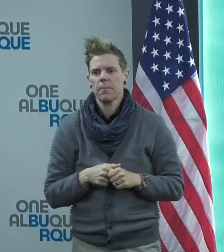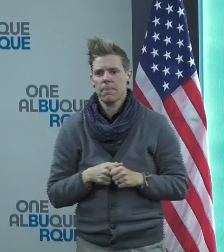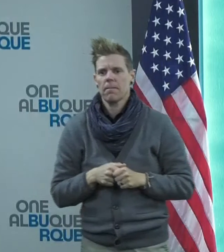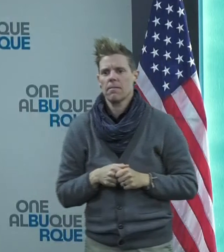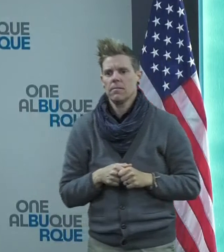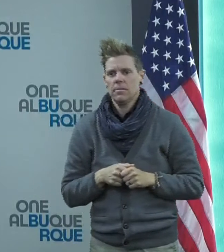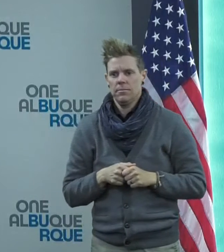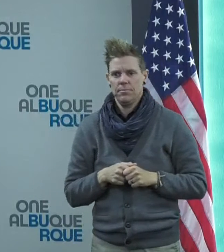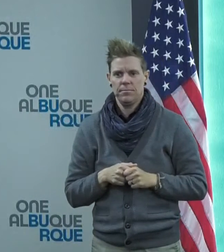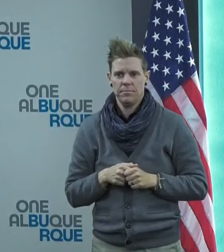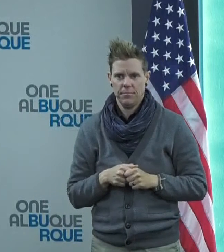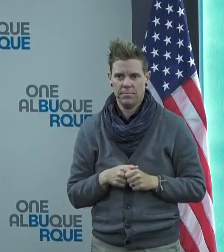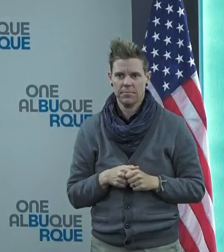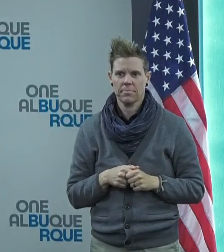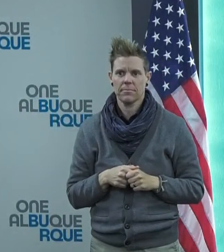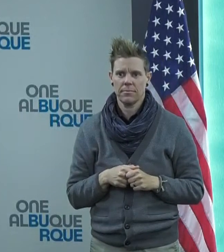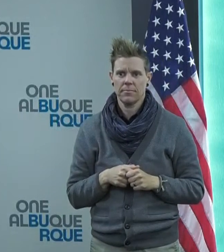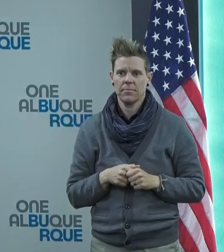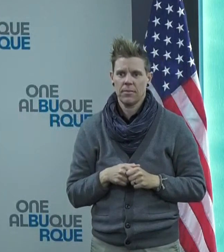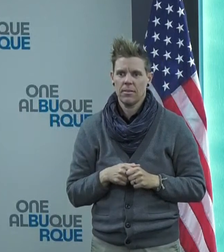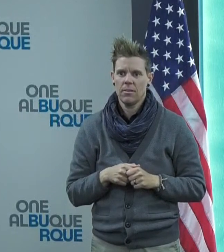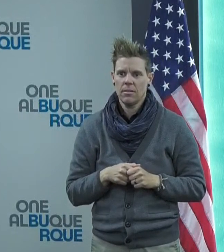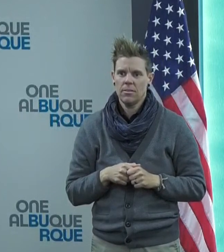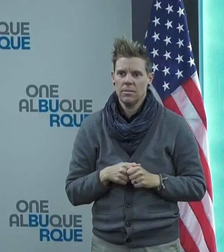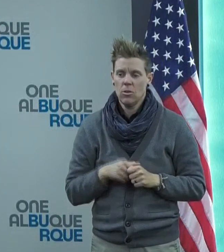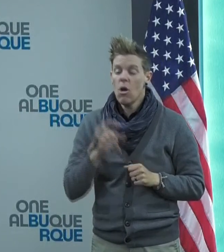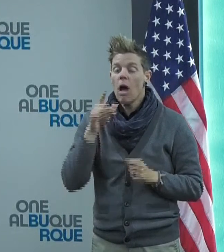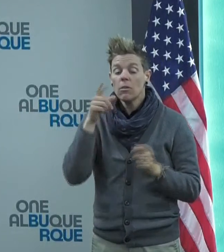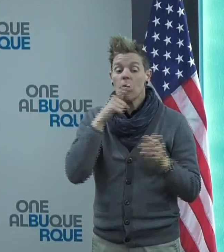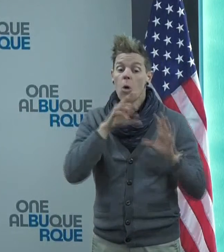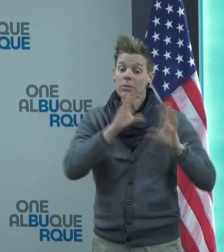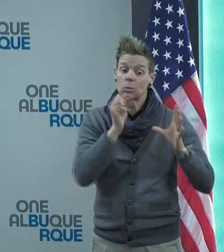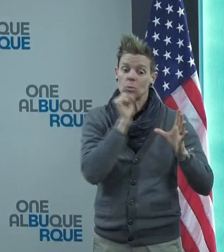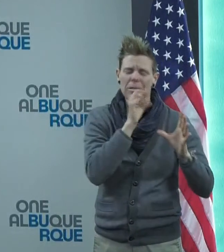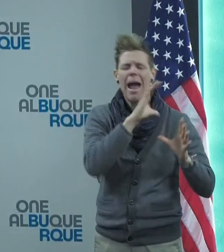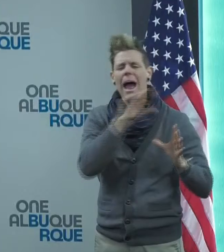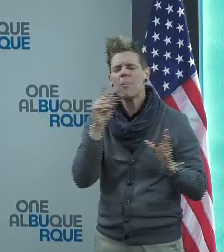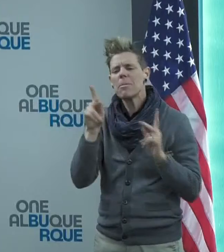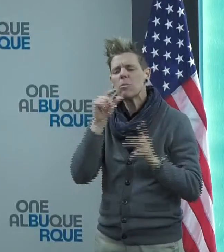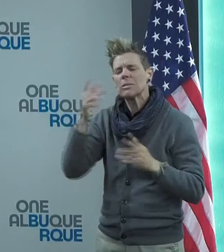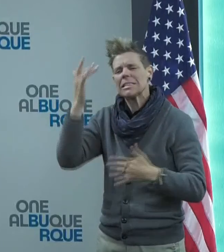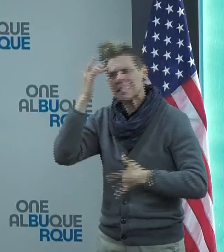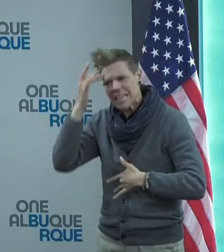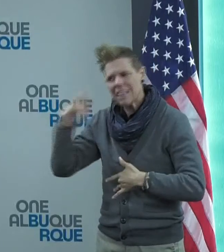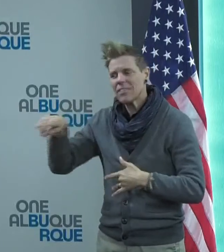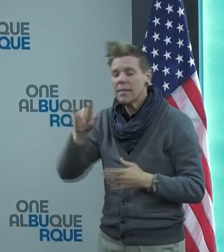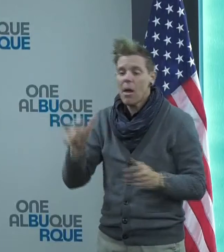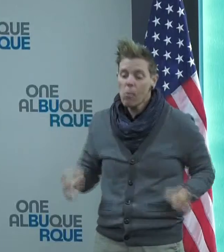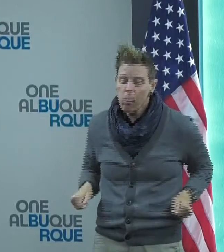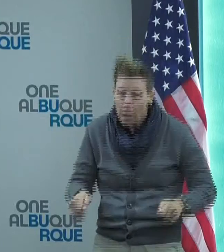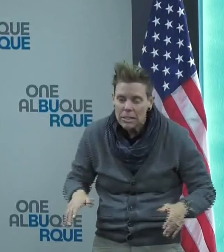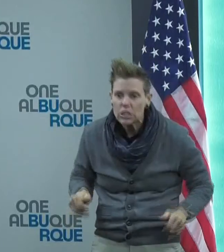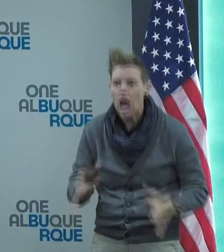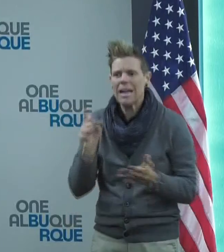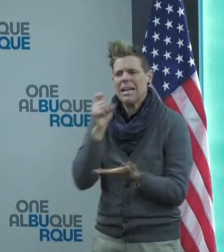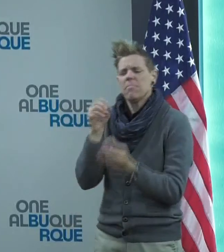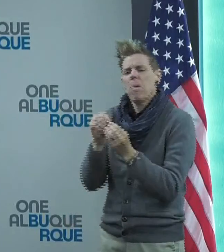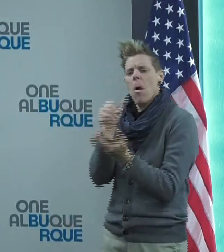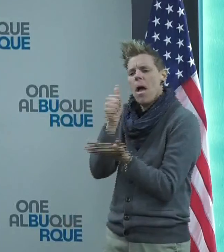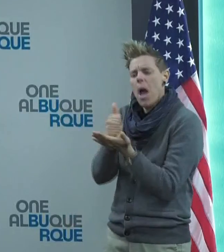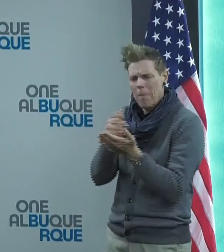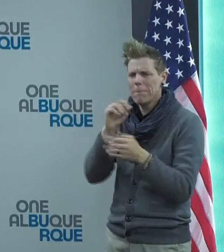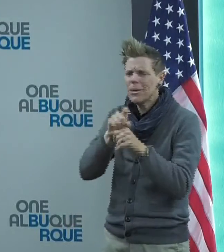with pre-existing conditions. Now, occupancy limits during this time are set at 15%. And so we